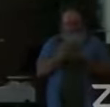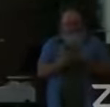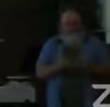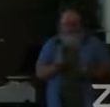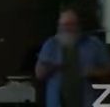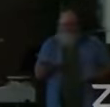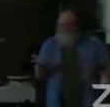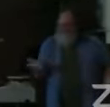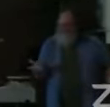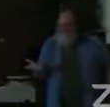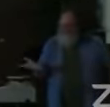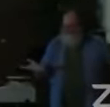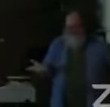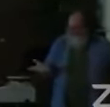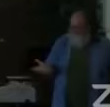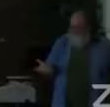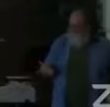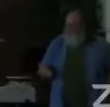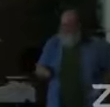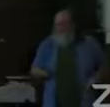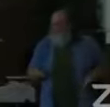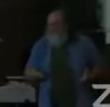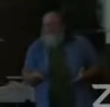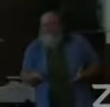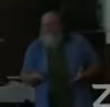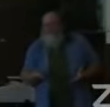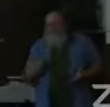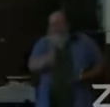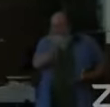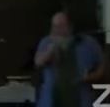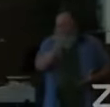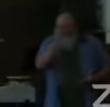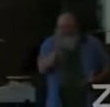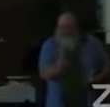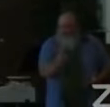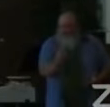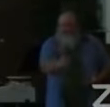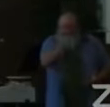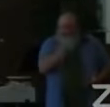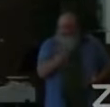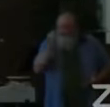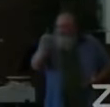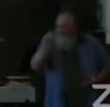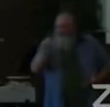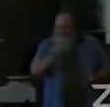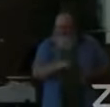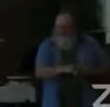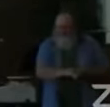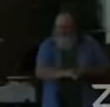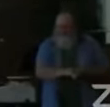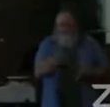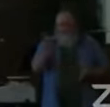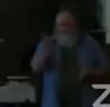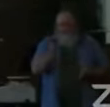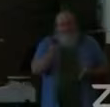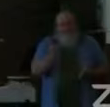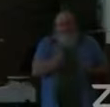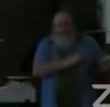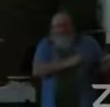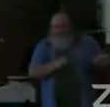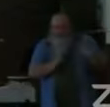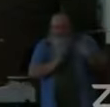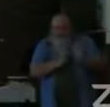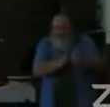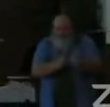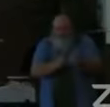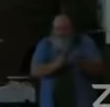sense? But can God do that? When you're going through a difficult time and people look at you and you got